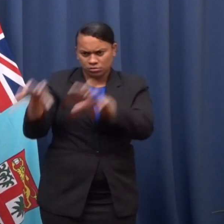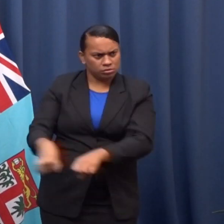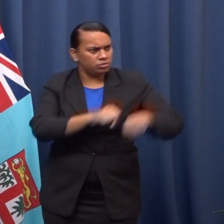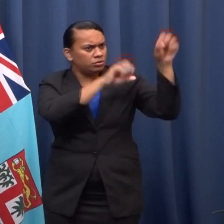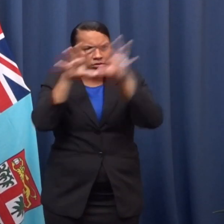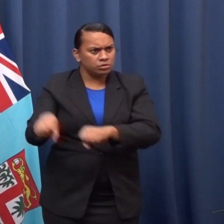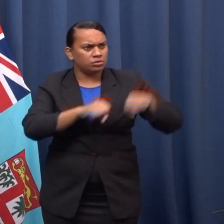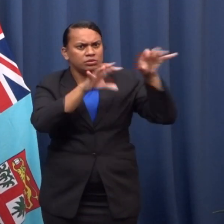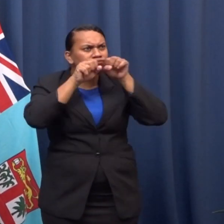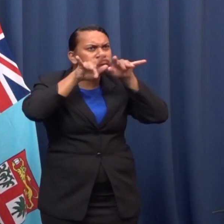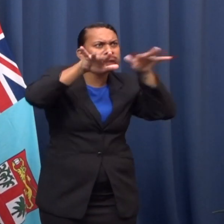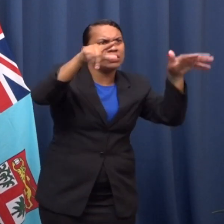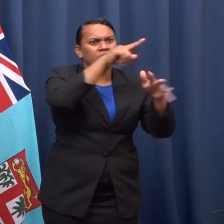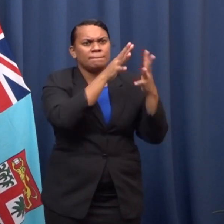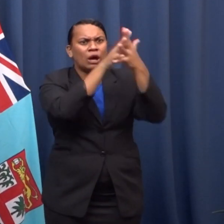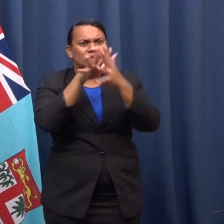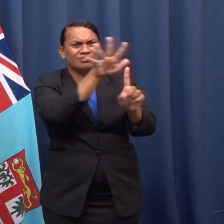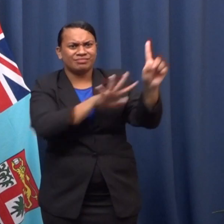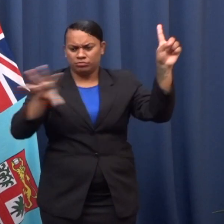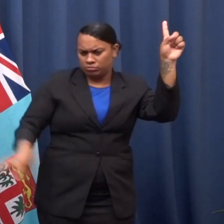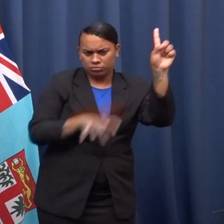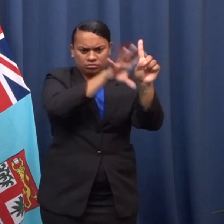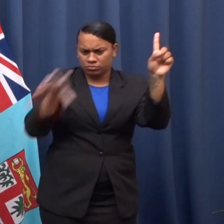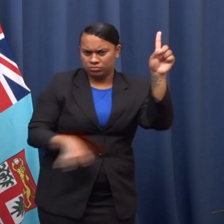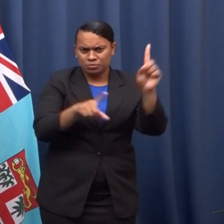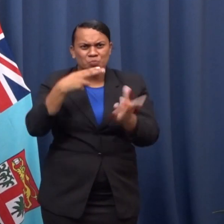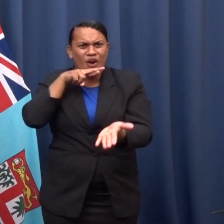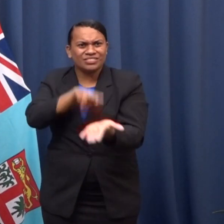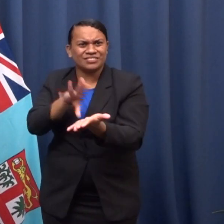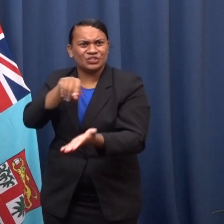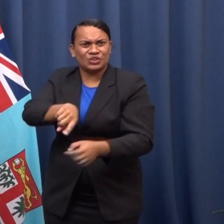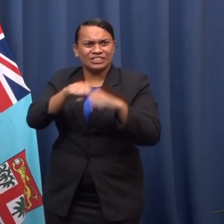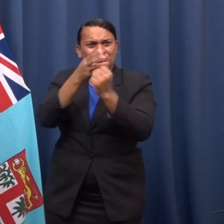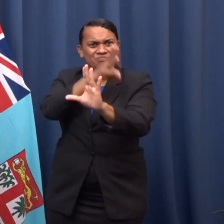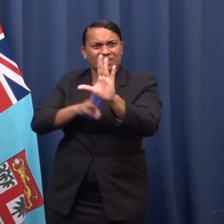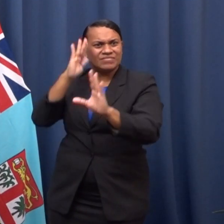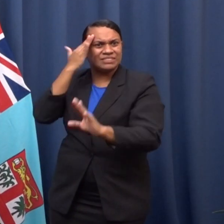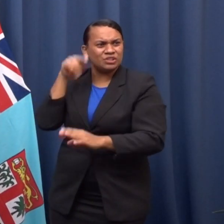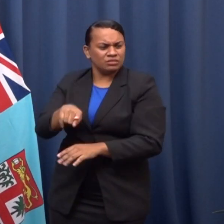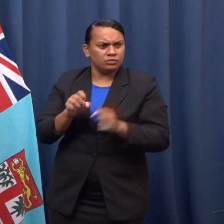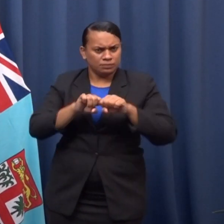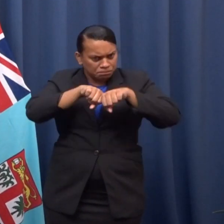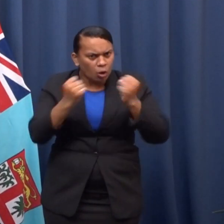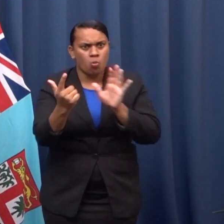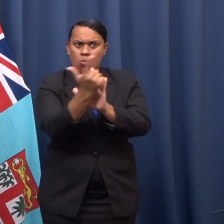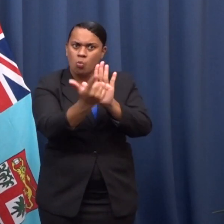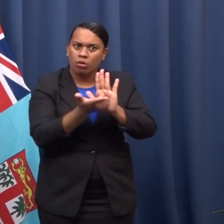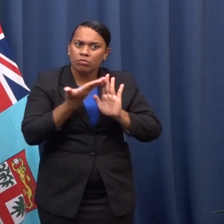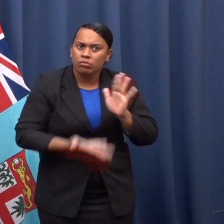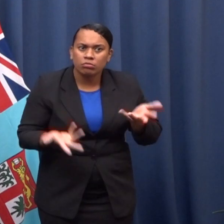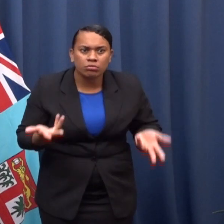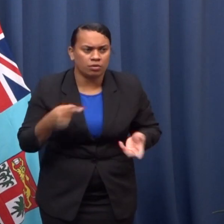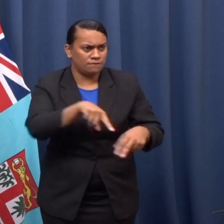aggressively investigate those that are involved in breaking the directives that are there